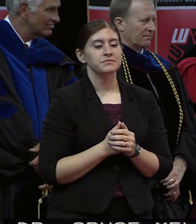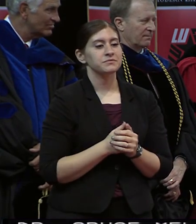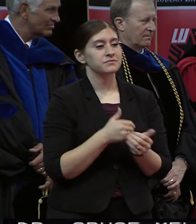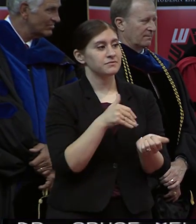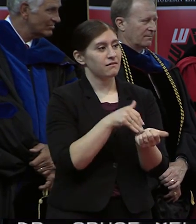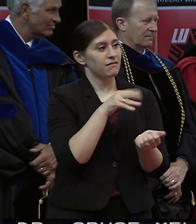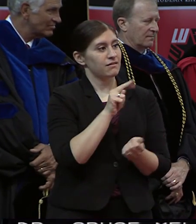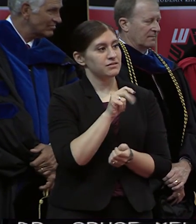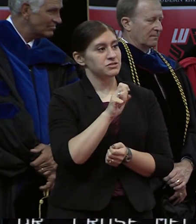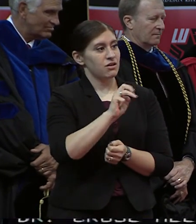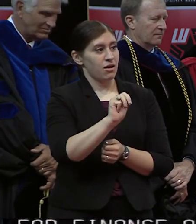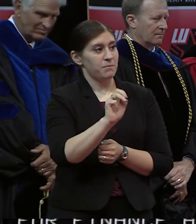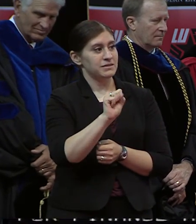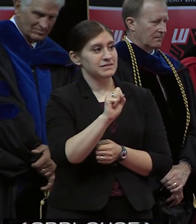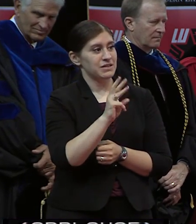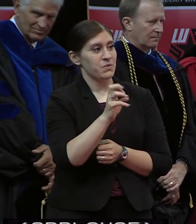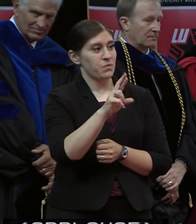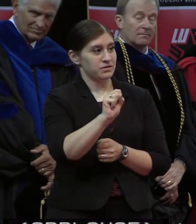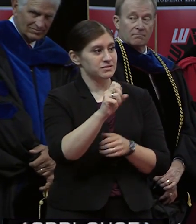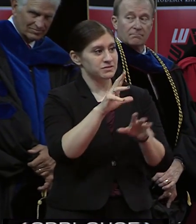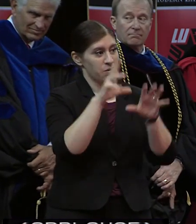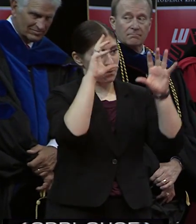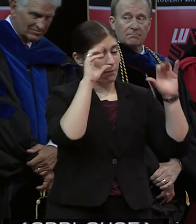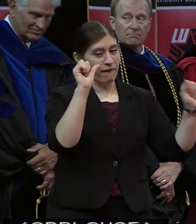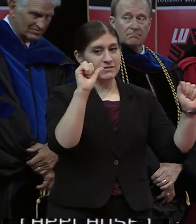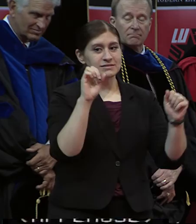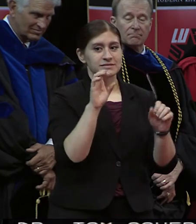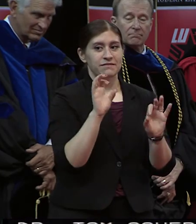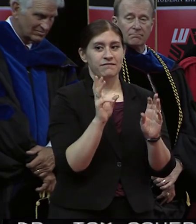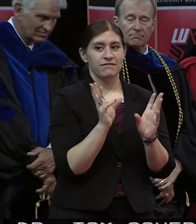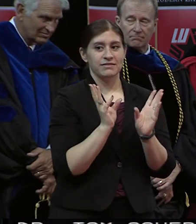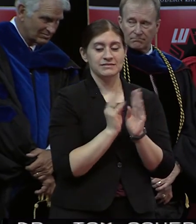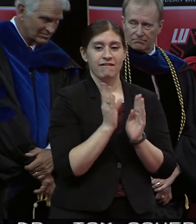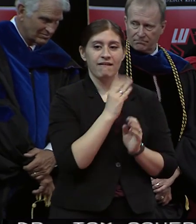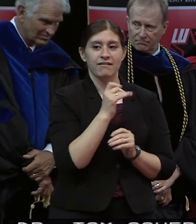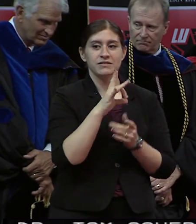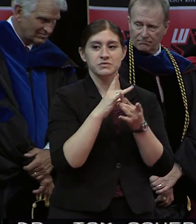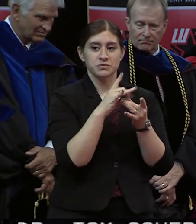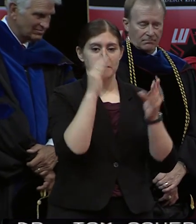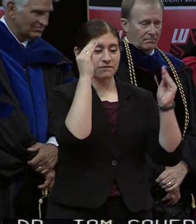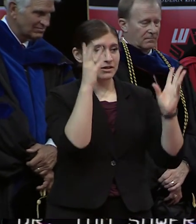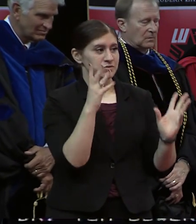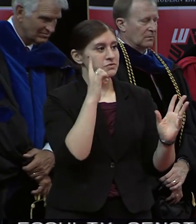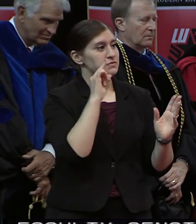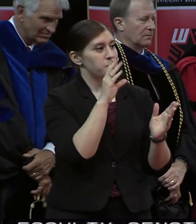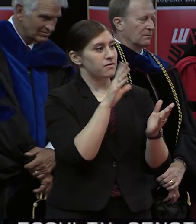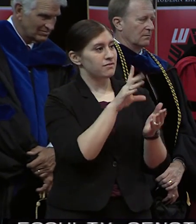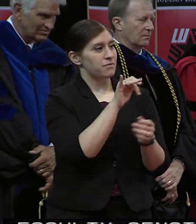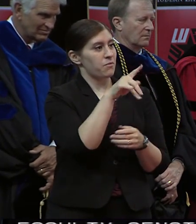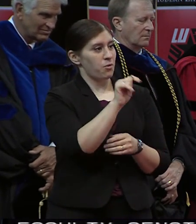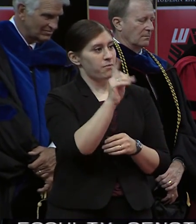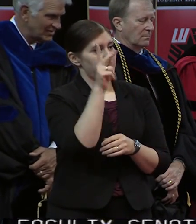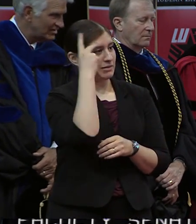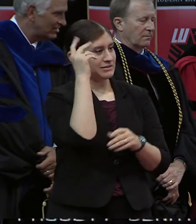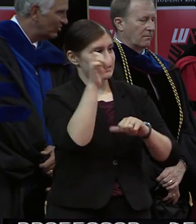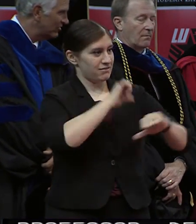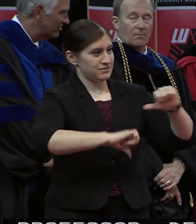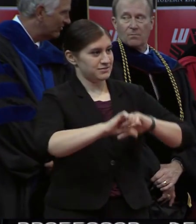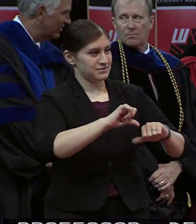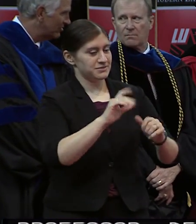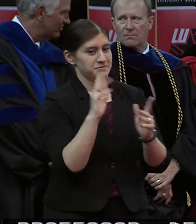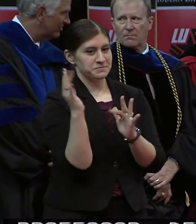Dr. Tom Sowers, President of the Faculty Senate and Associate Professor, Department of Political Science.